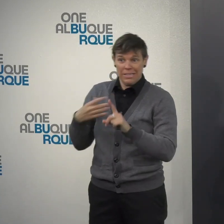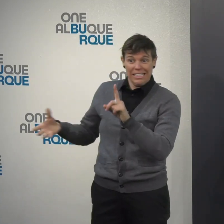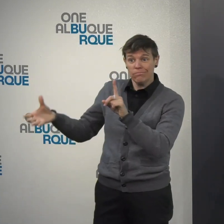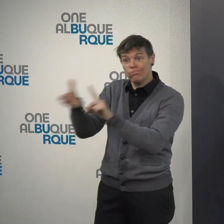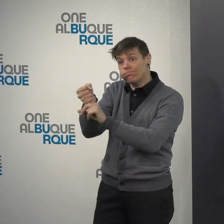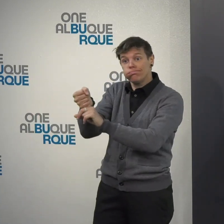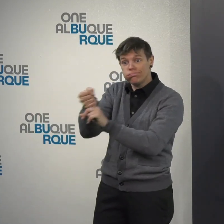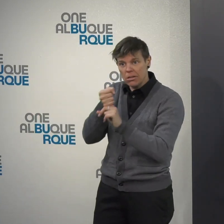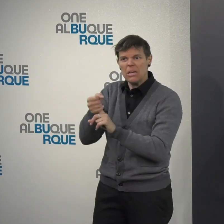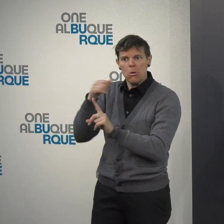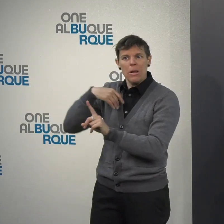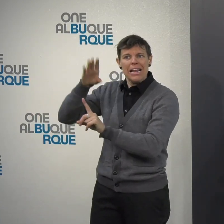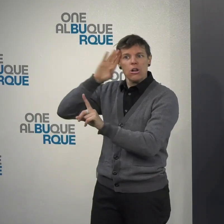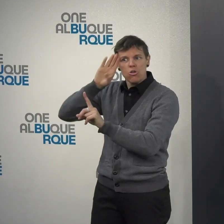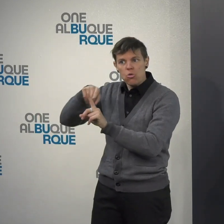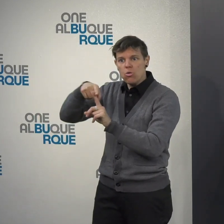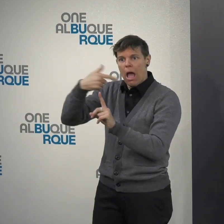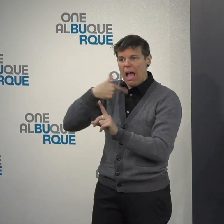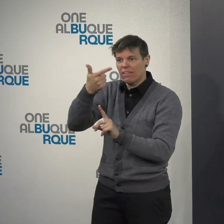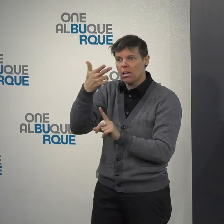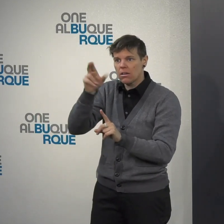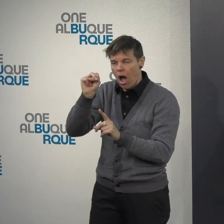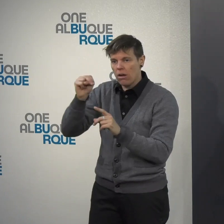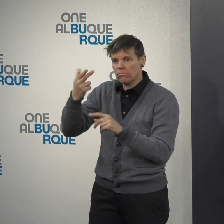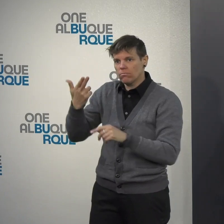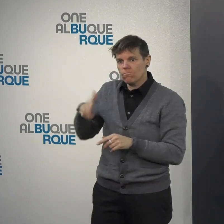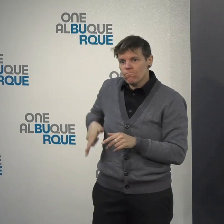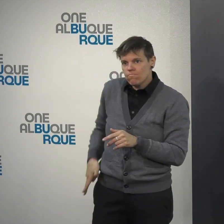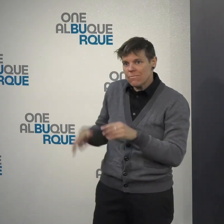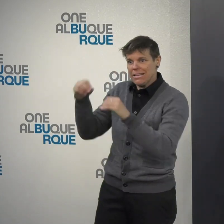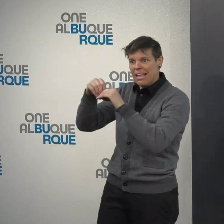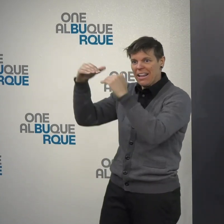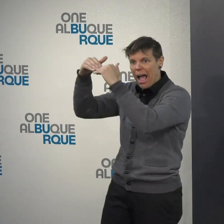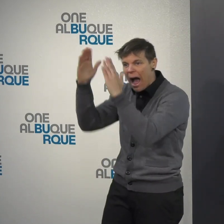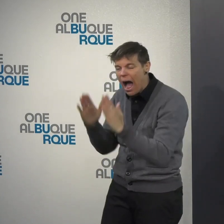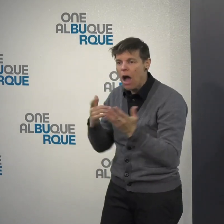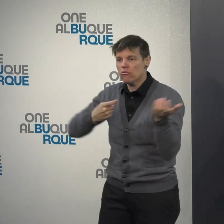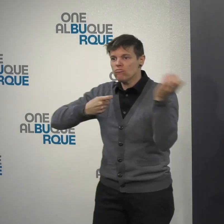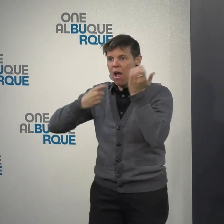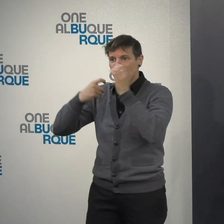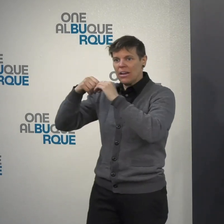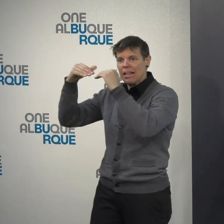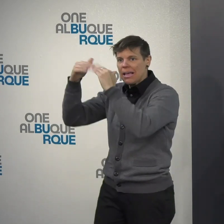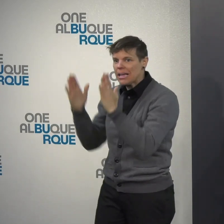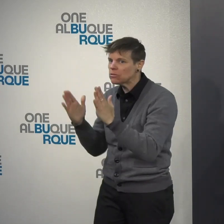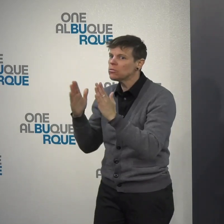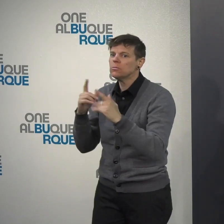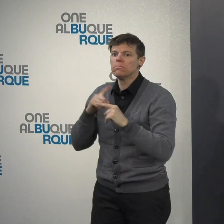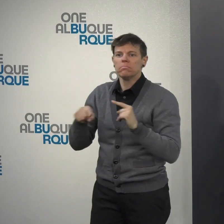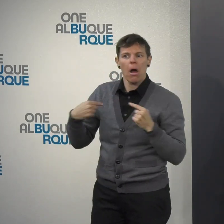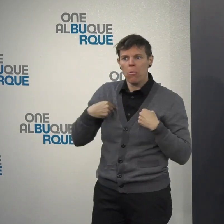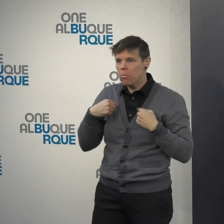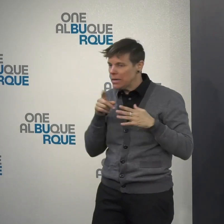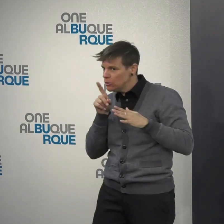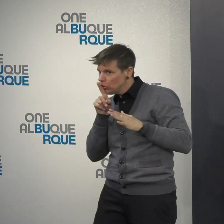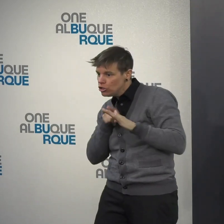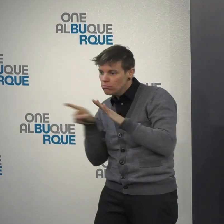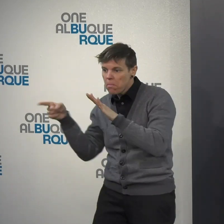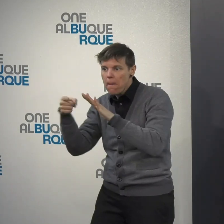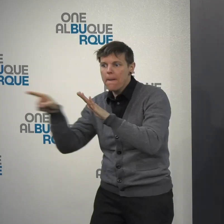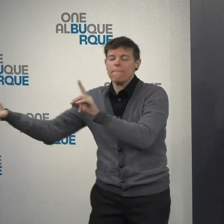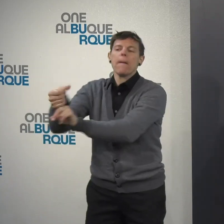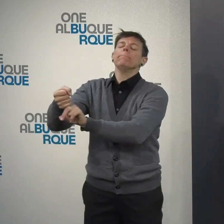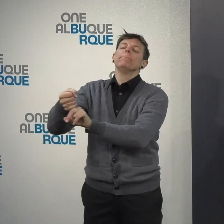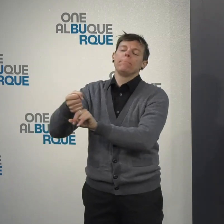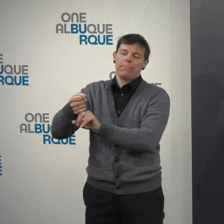goes to show the need that we need our officers, and they are out there doing their jobs. So we do want to continue doing everything we can to protect them and ensure that APD can meet all